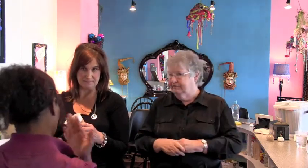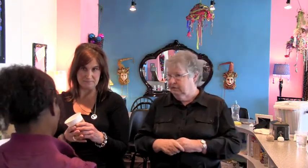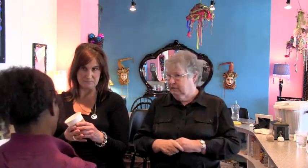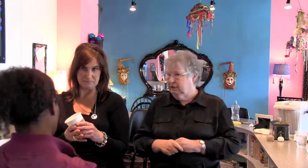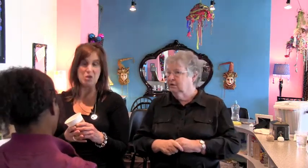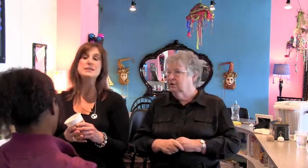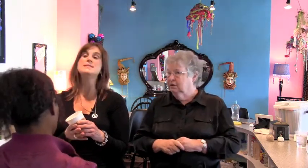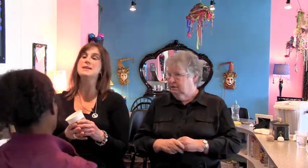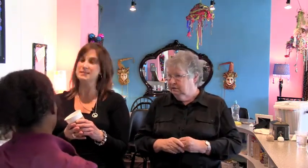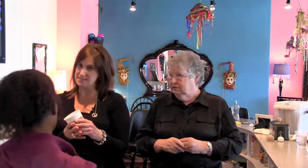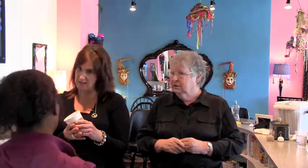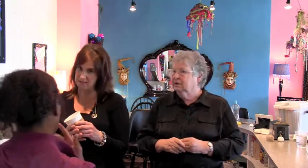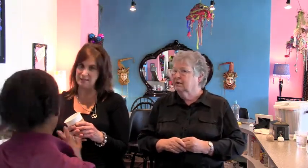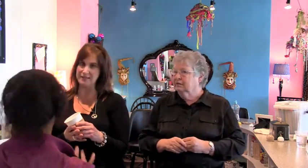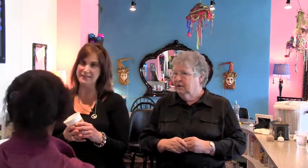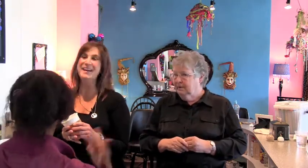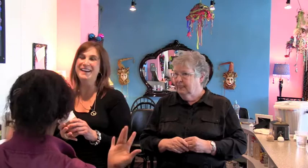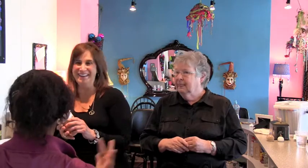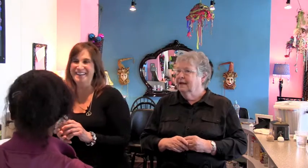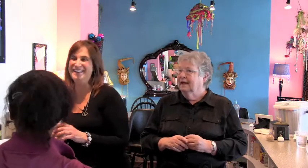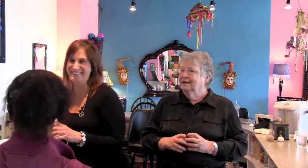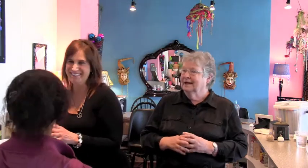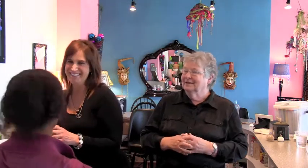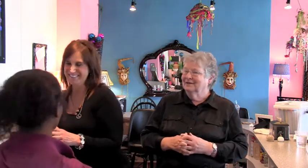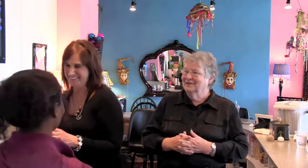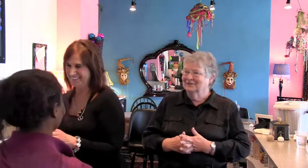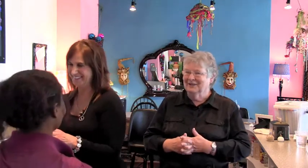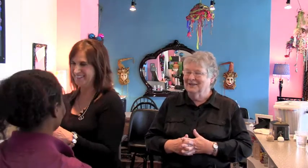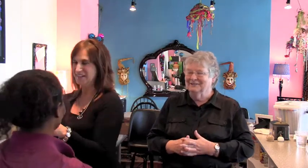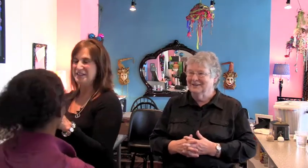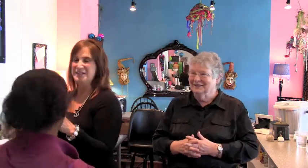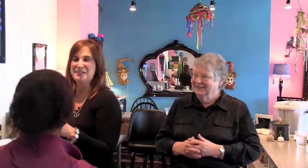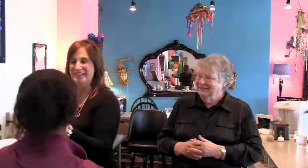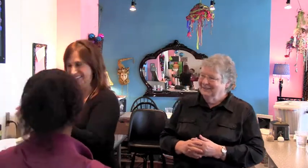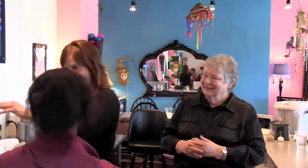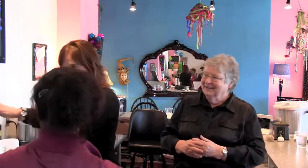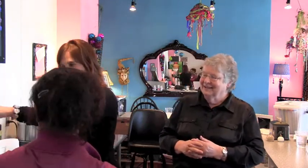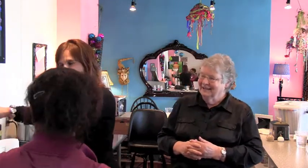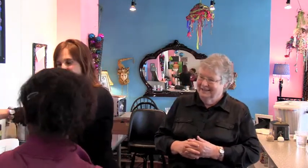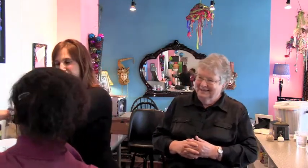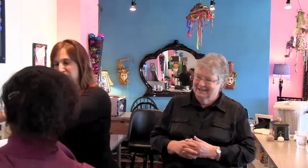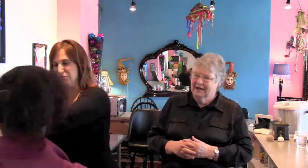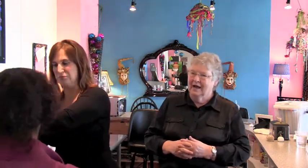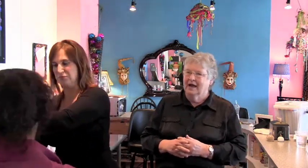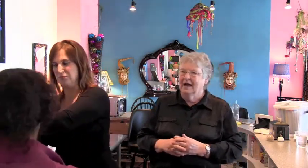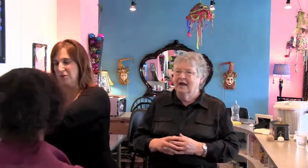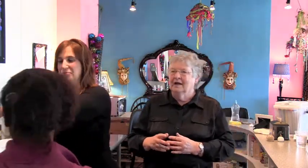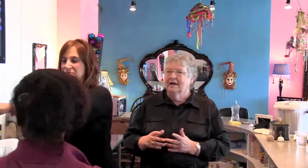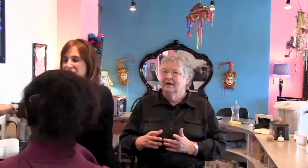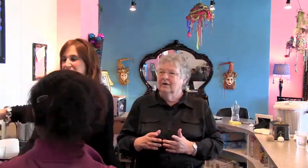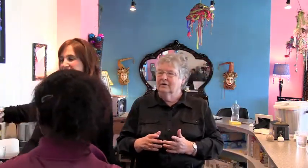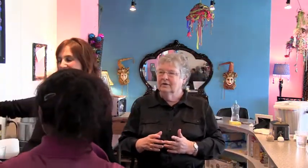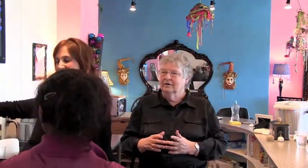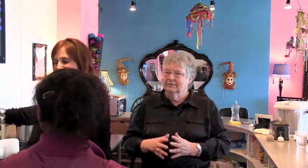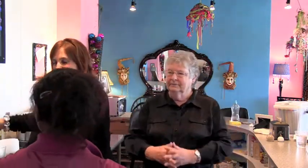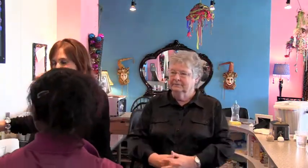Dark coffee, you mean? Exactly. Yeah. I don't know. Light, dark. Well, then we'll pour.